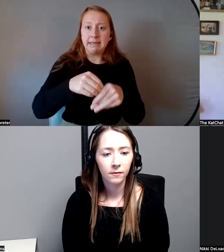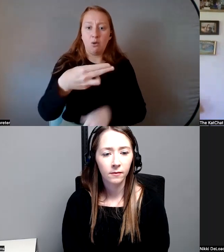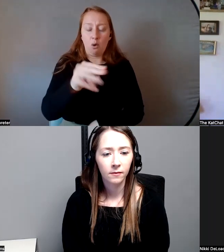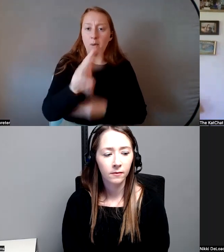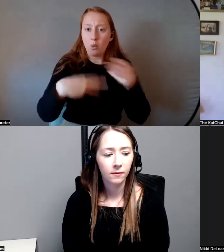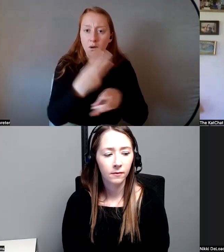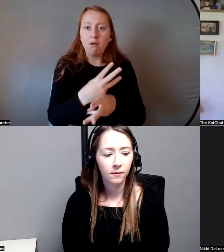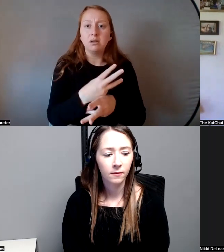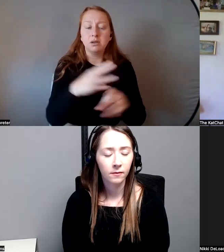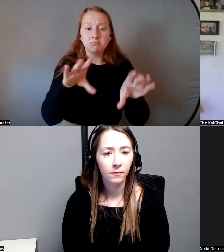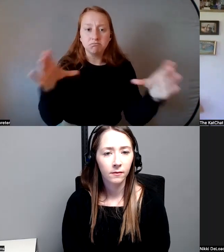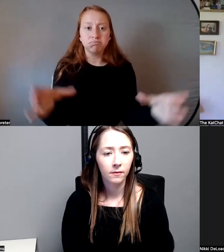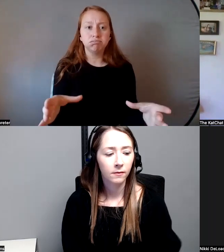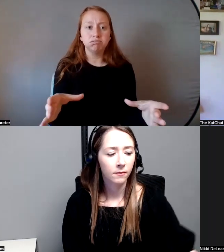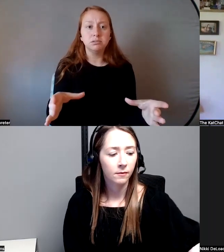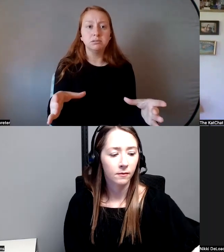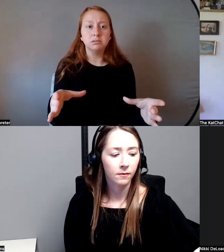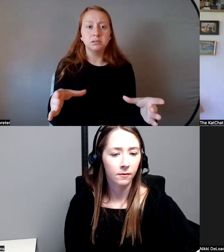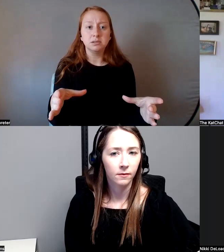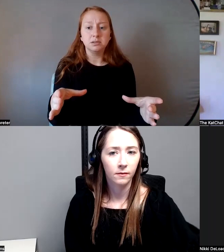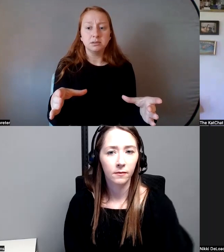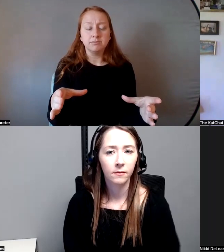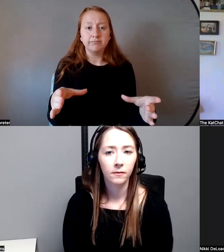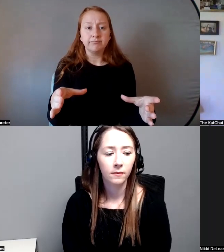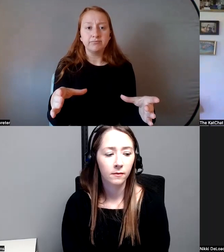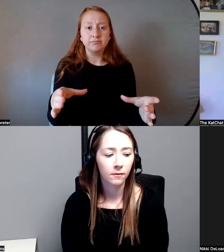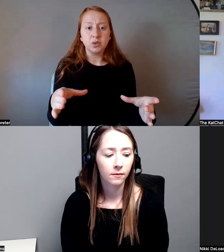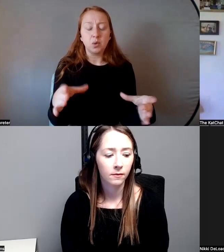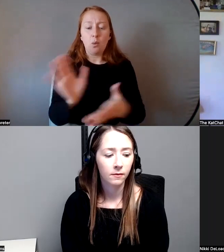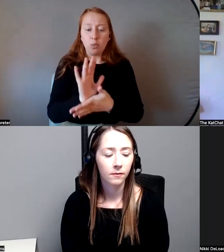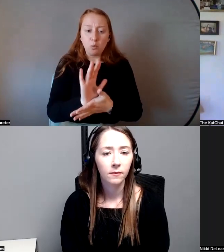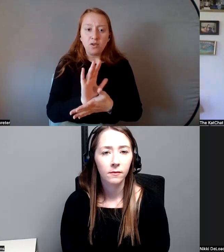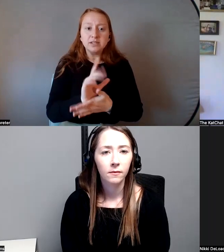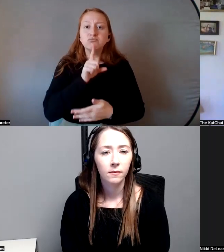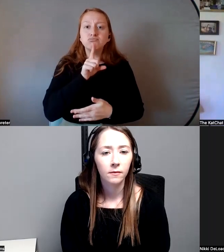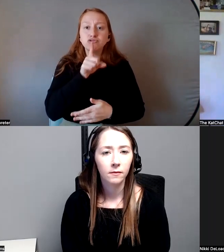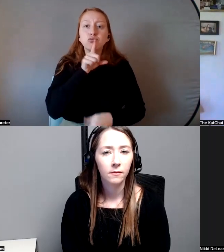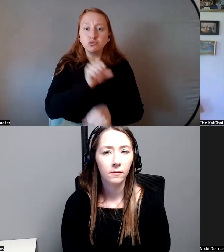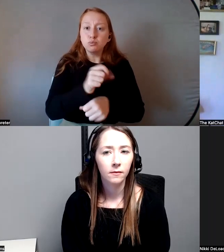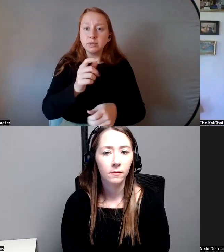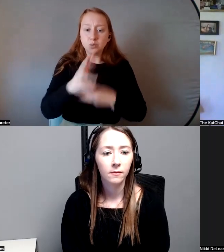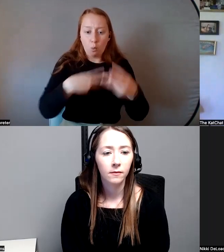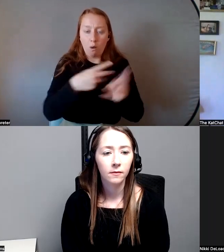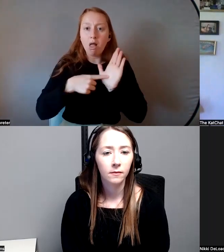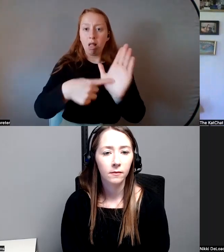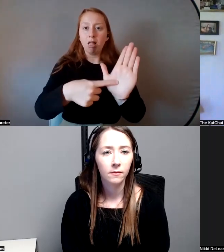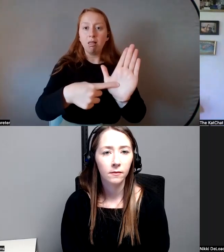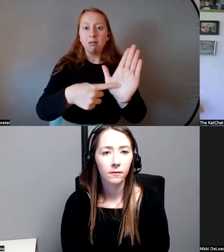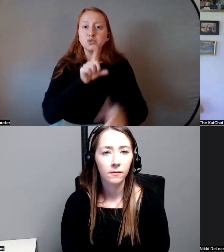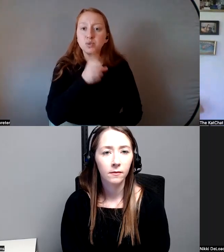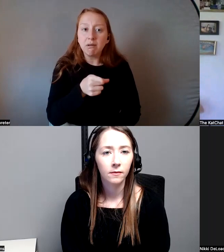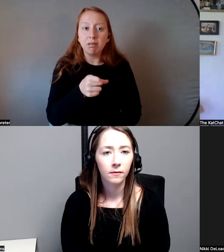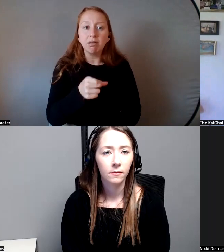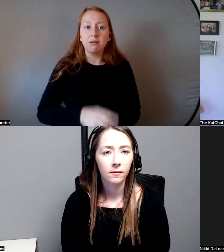world somewhat make realistic movies. I mean, everything is real, but everything is not